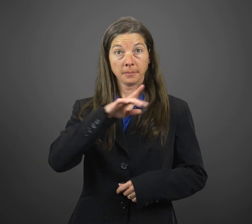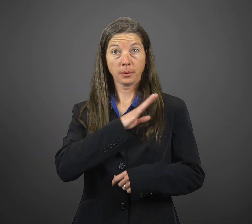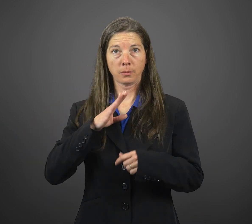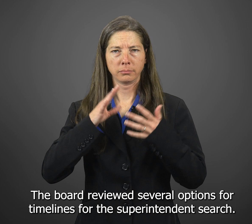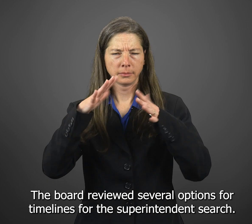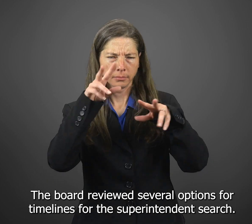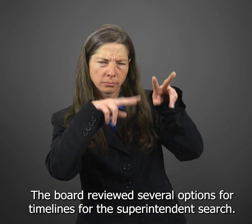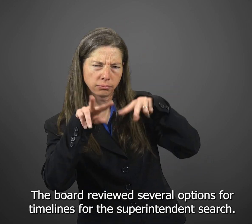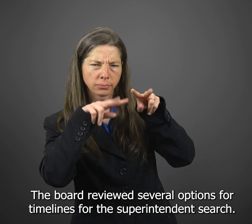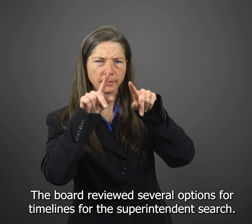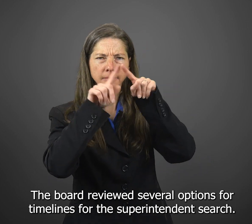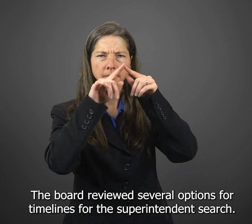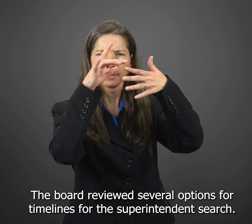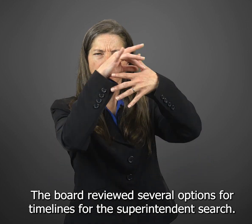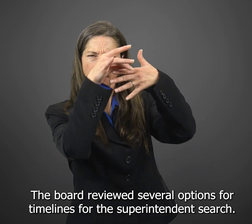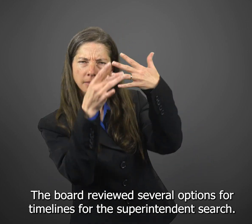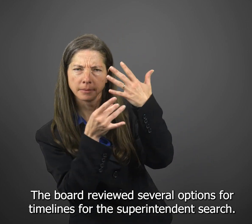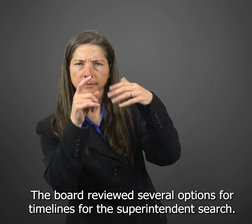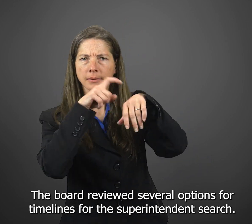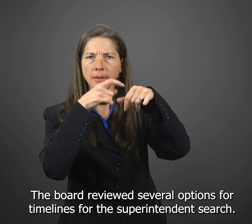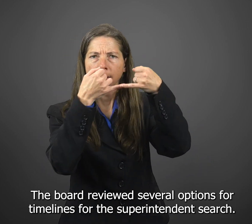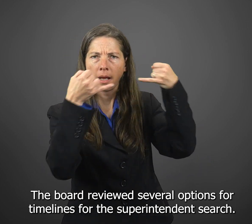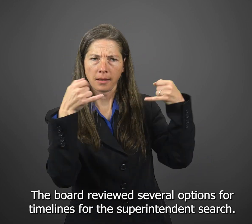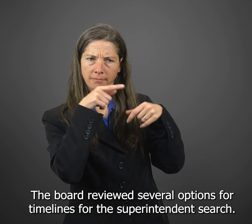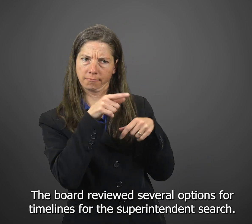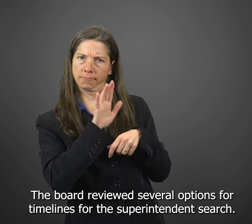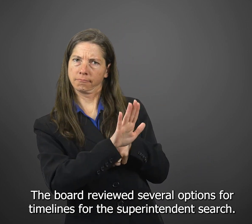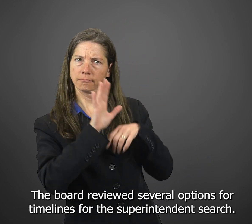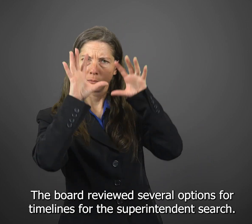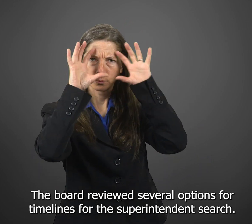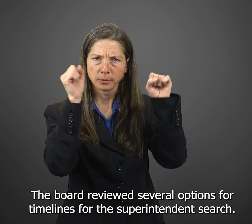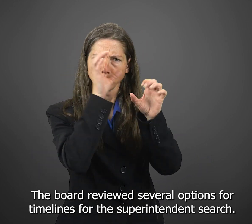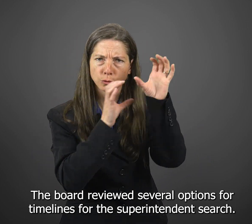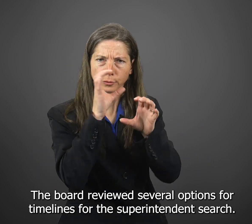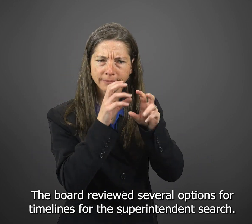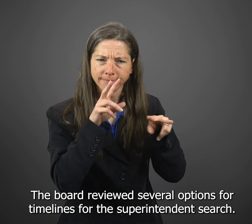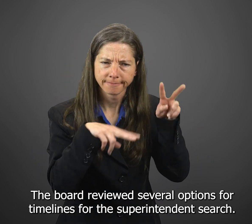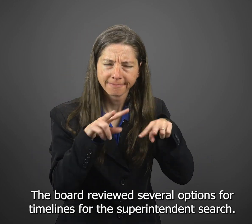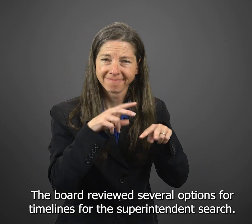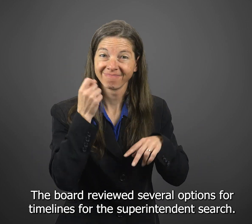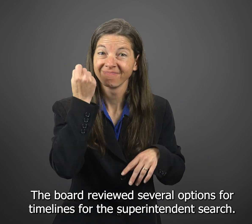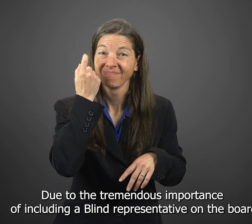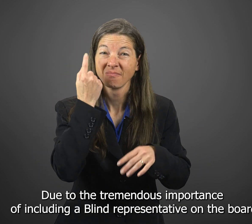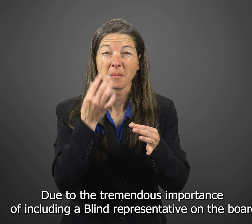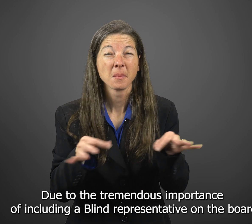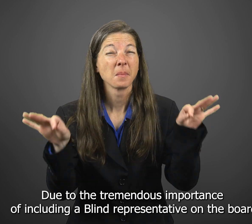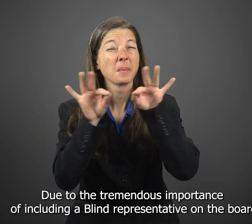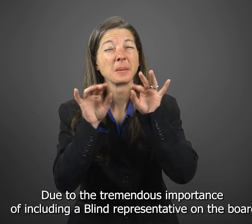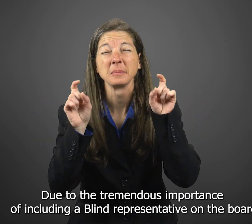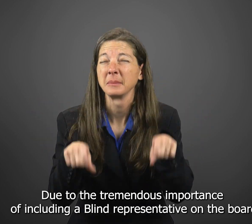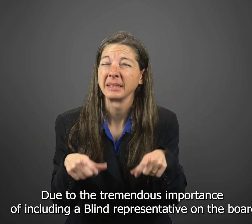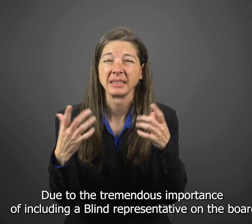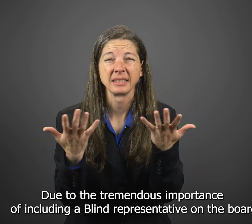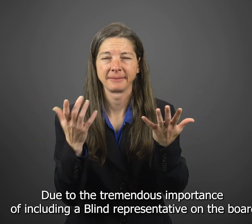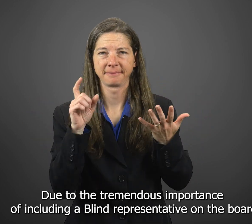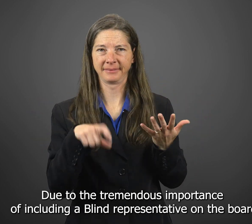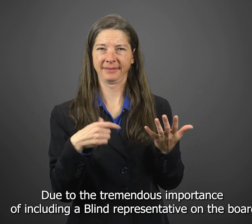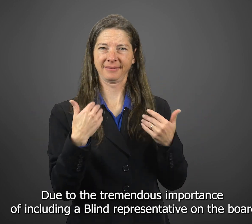The board reviewed several options for timelines for the superintendent search. Due to the tremendous importance of including